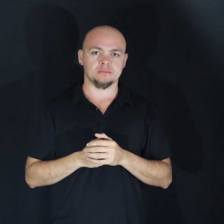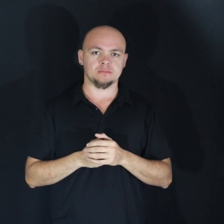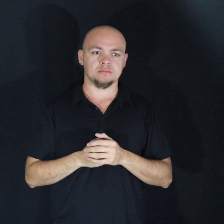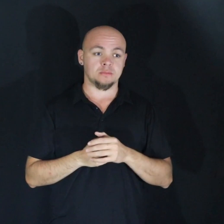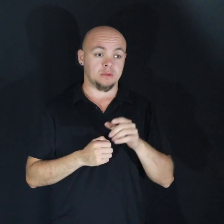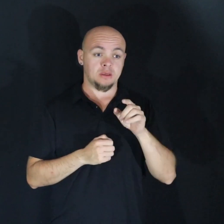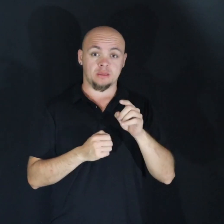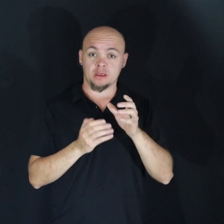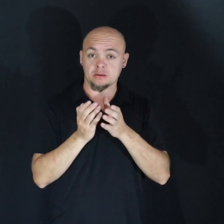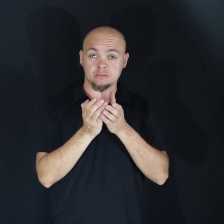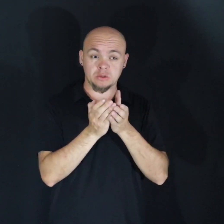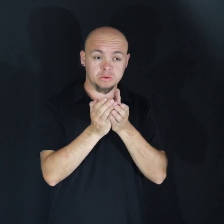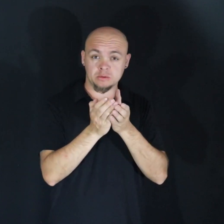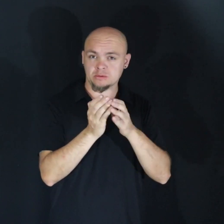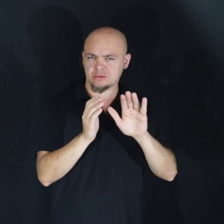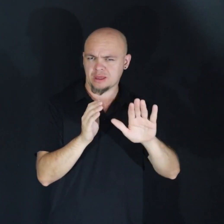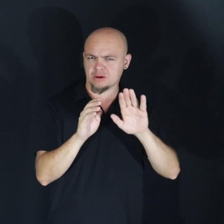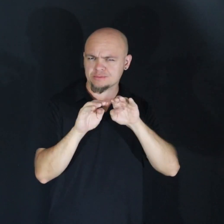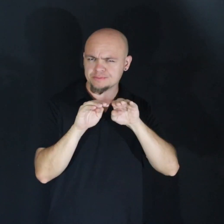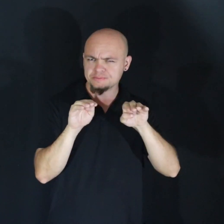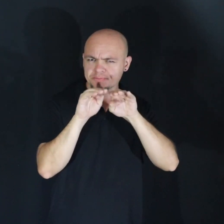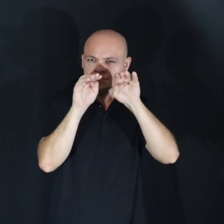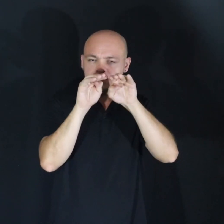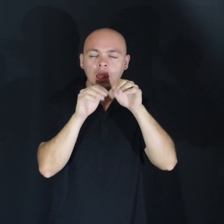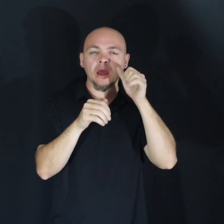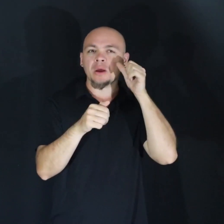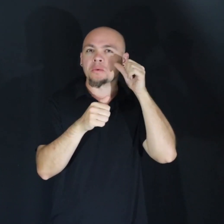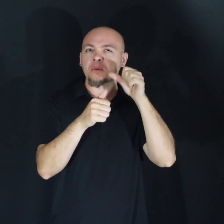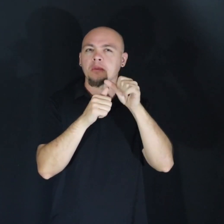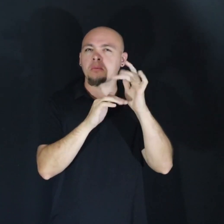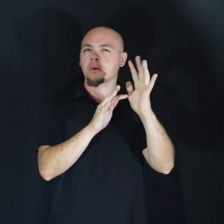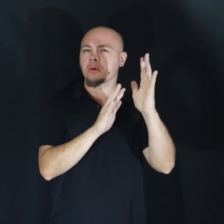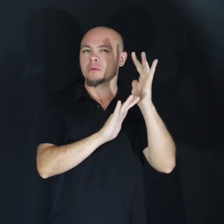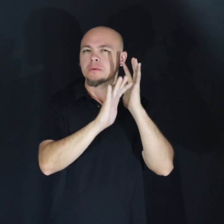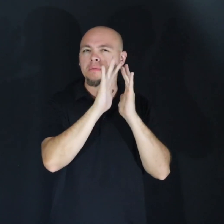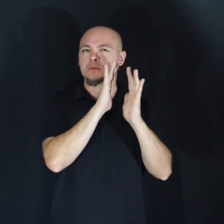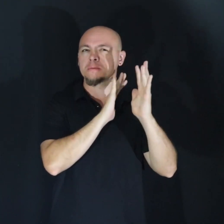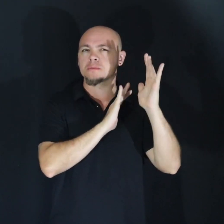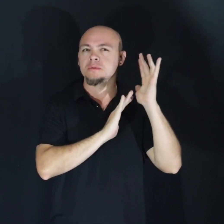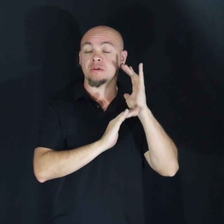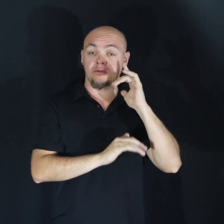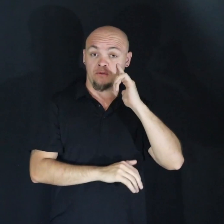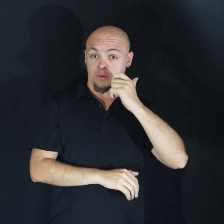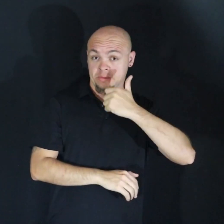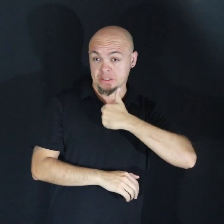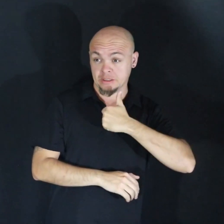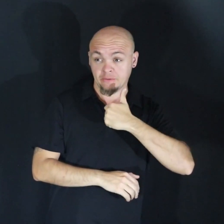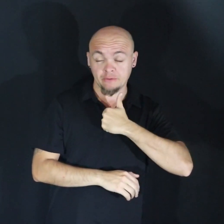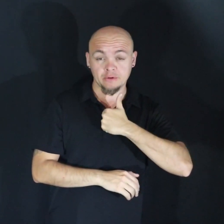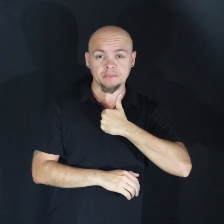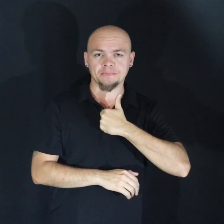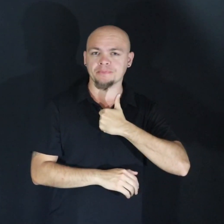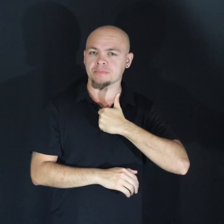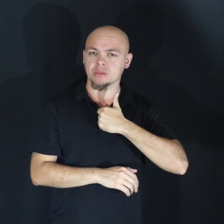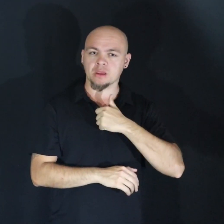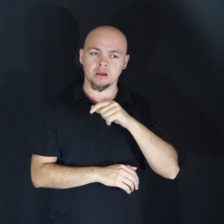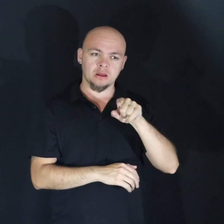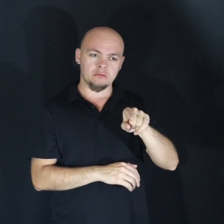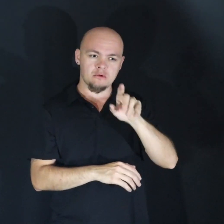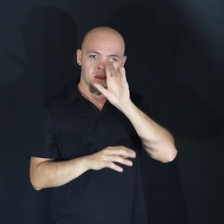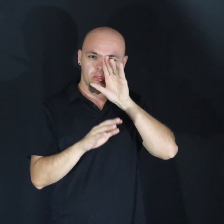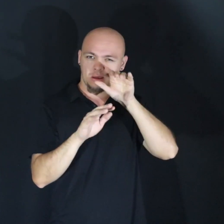Traveling on this ferry's decks for as long as I can remember, for me, the view of the